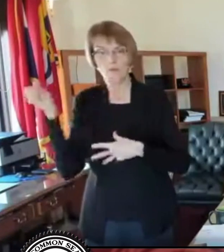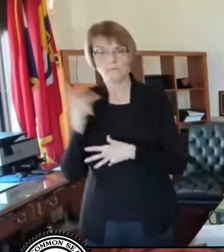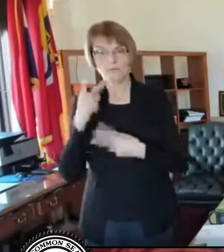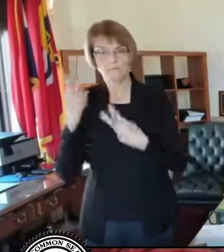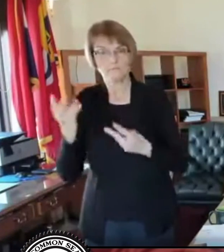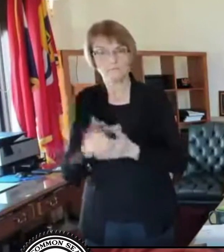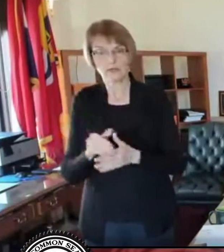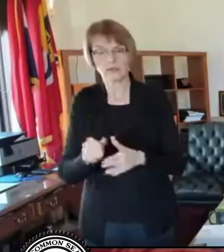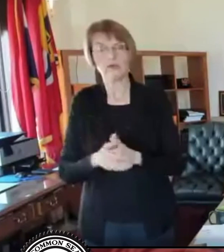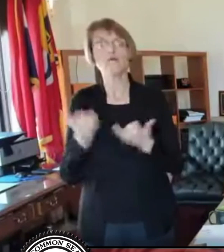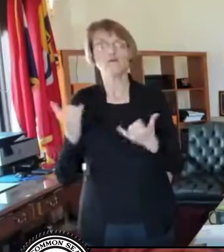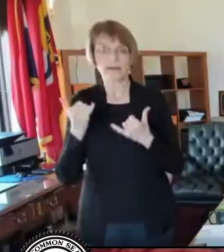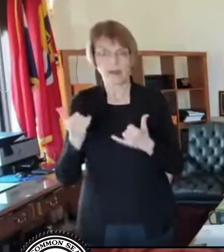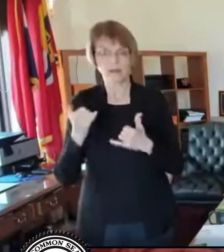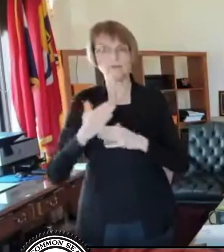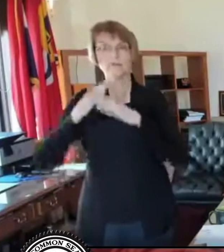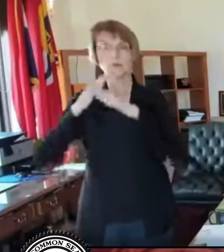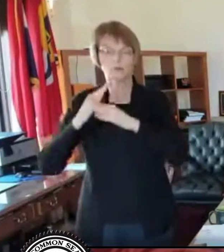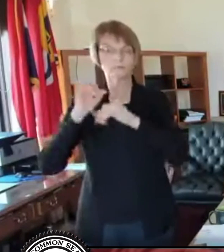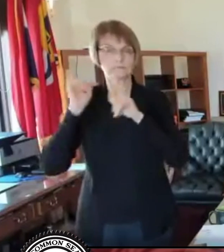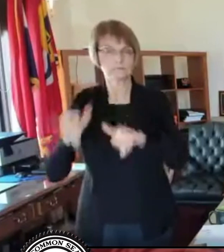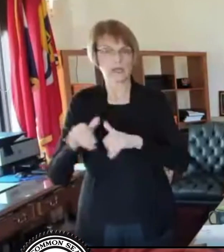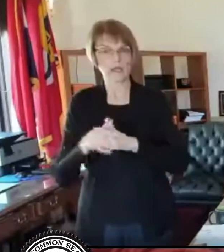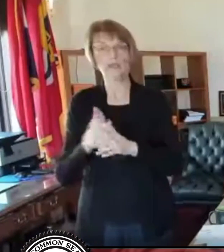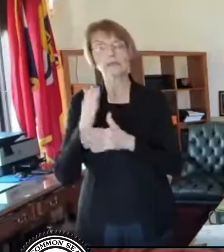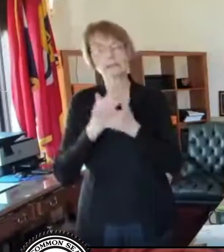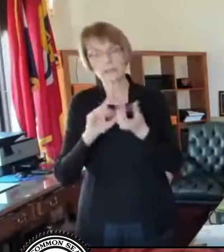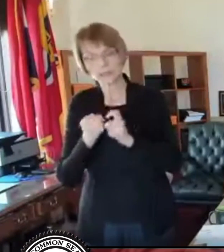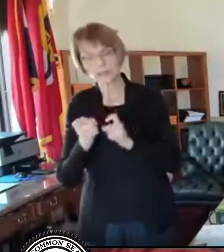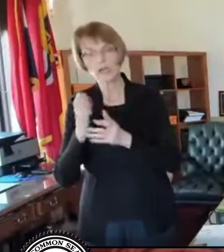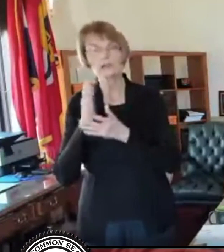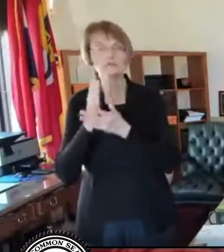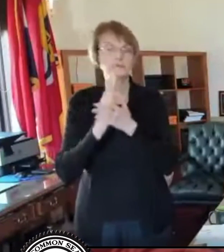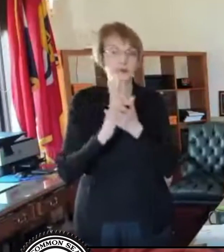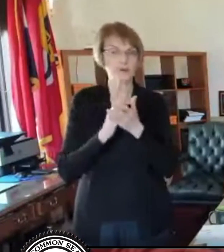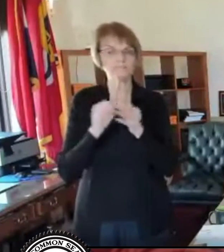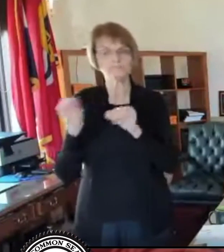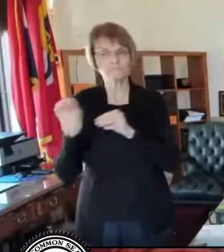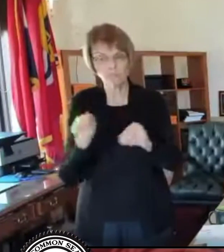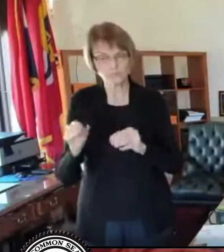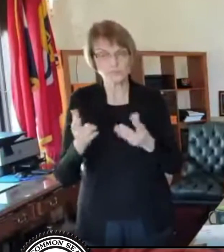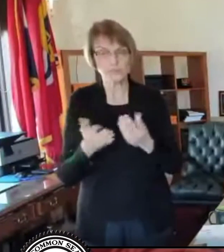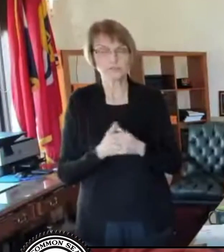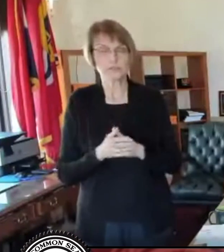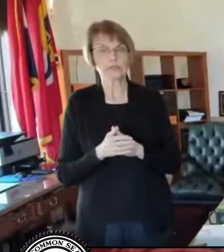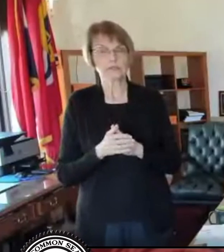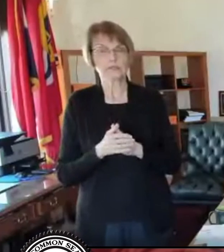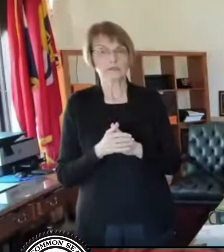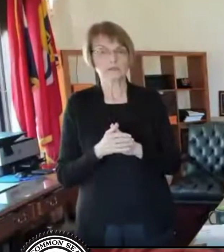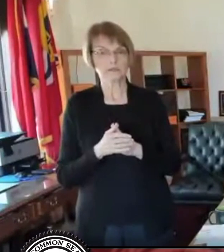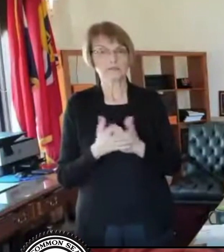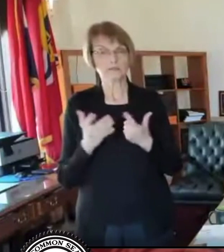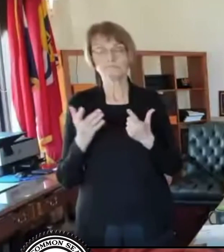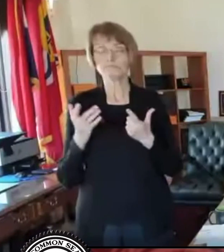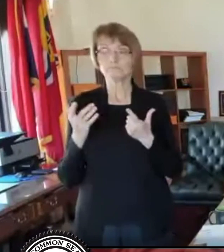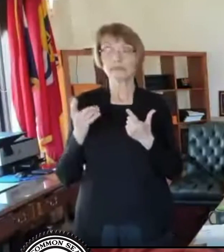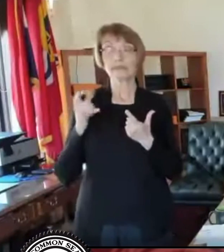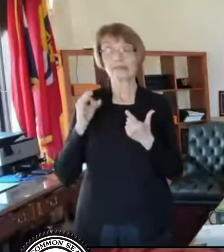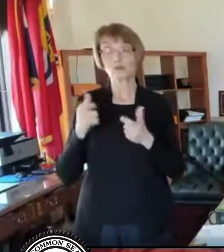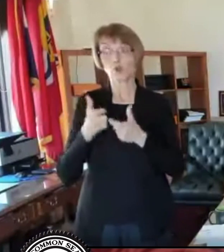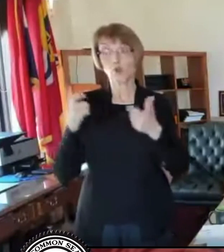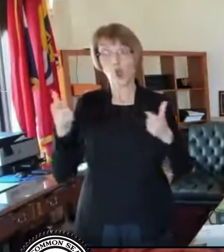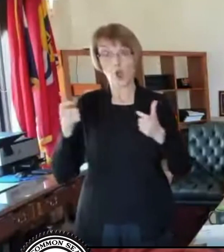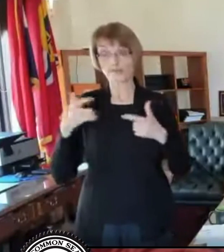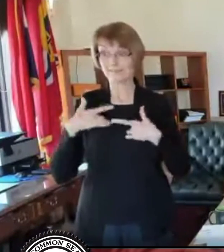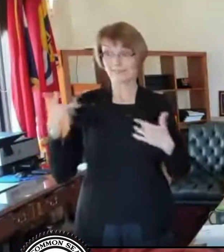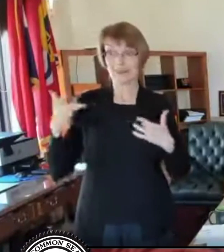and we've changed some of them, we've adjusted some of them. We'll, when there are large events downtown, we'll probably make